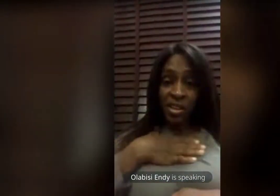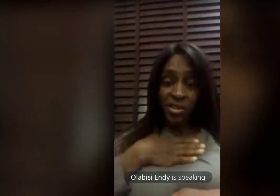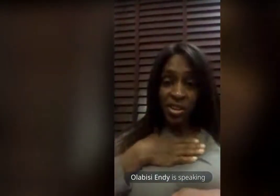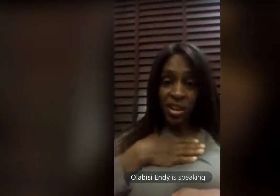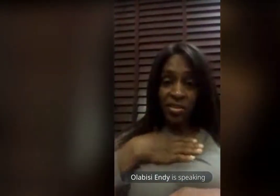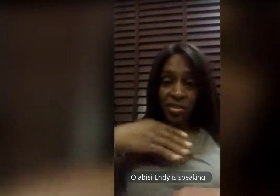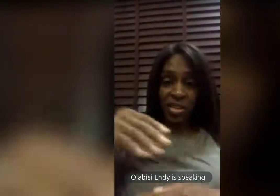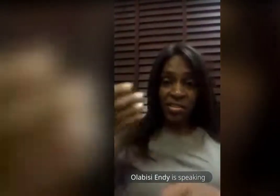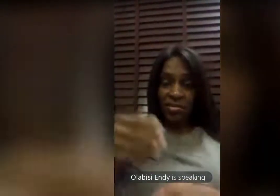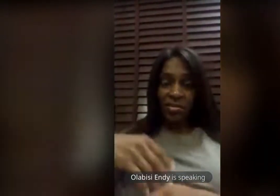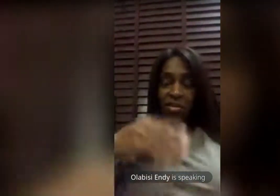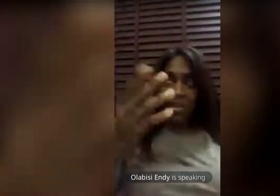Okay.